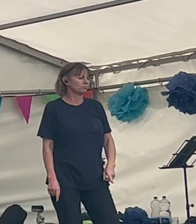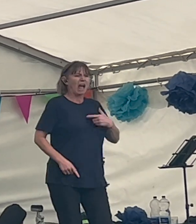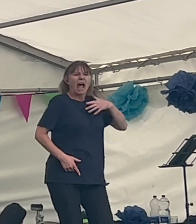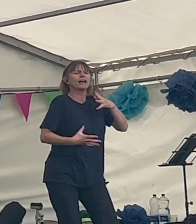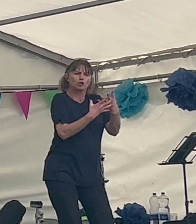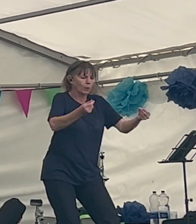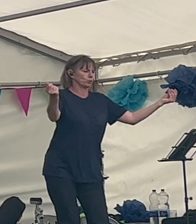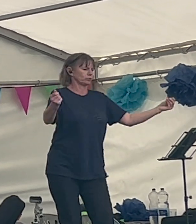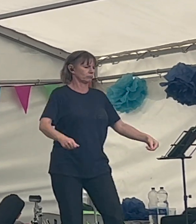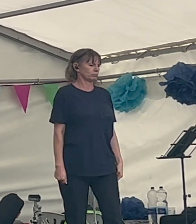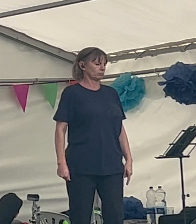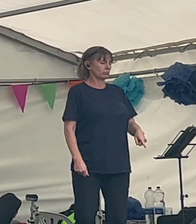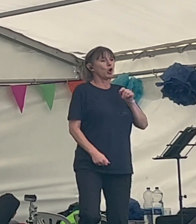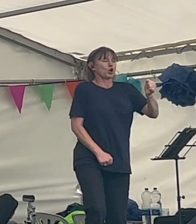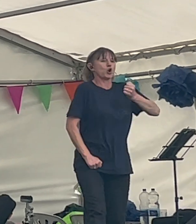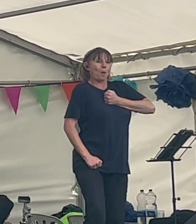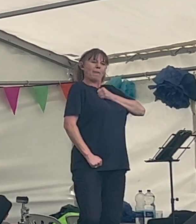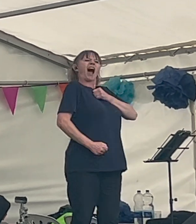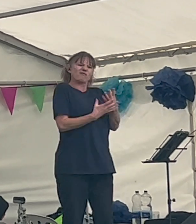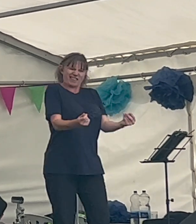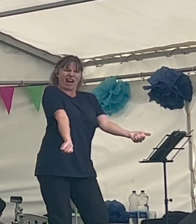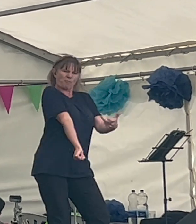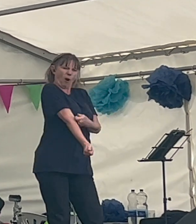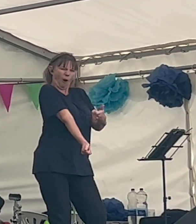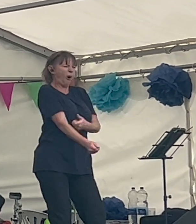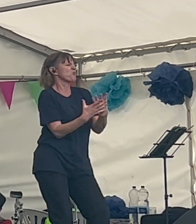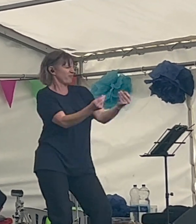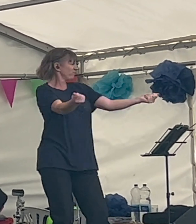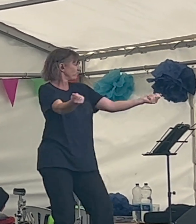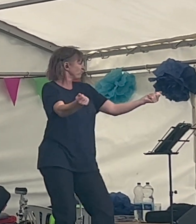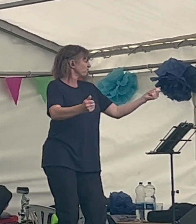hear. I need a remedy. You're my placebo.